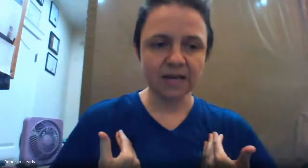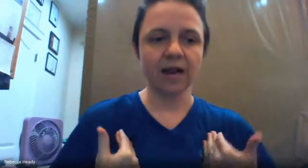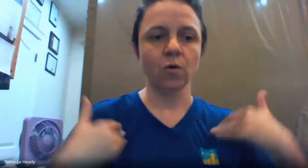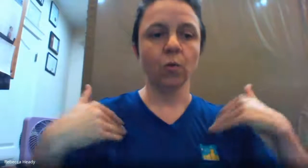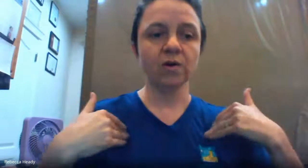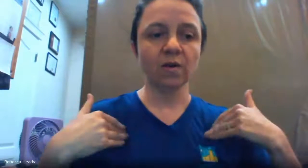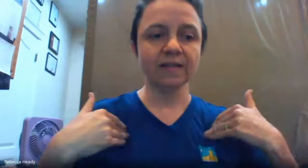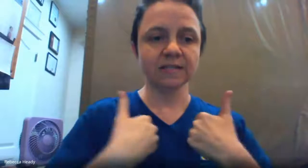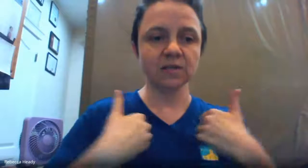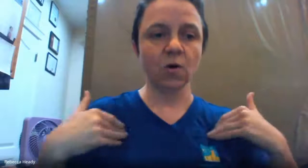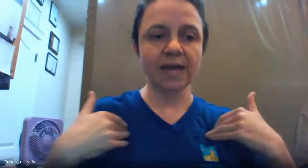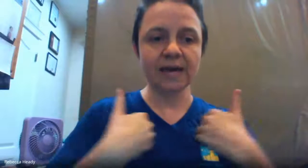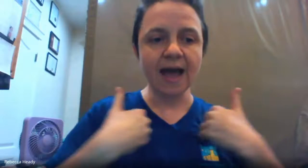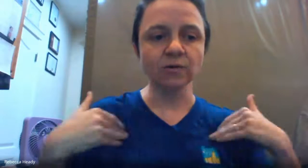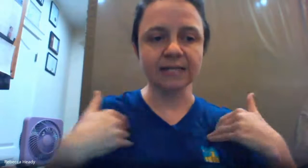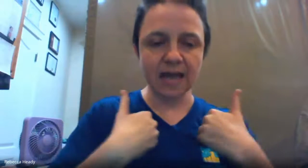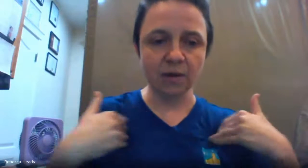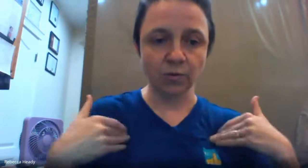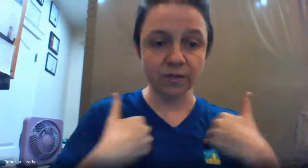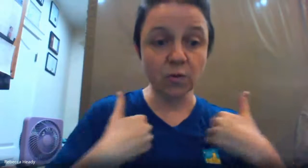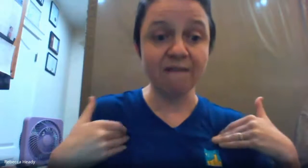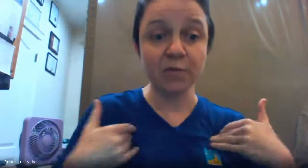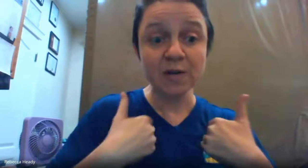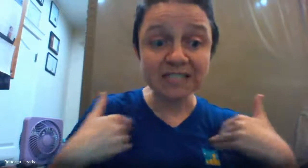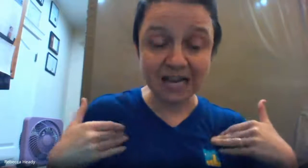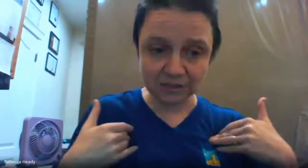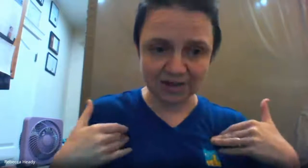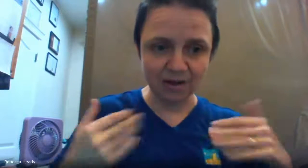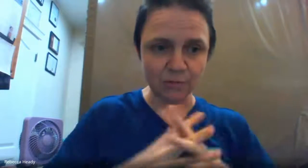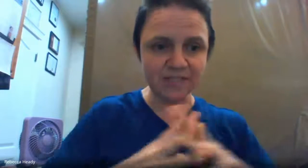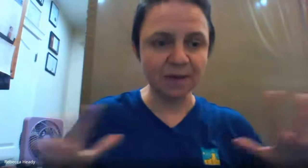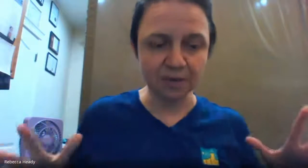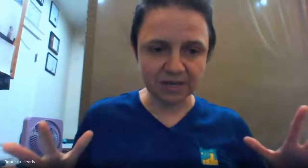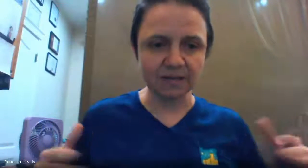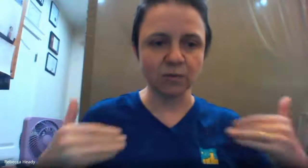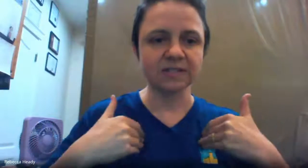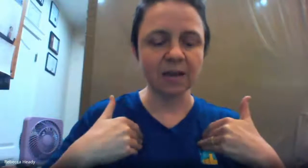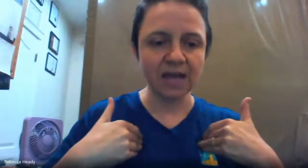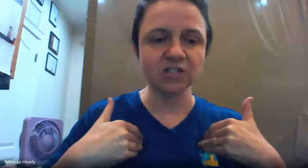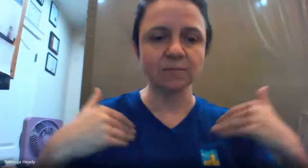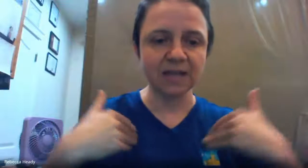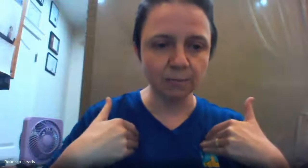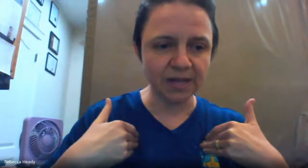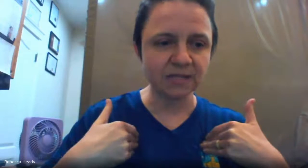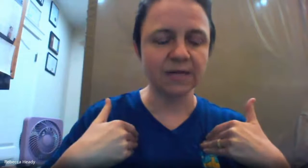you go like this and you go in and out, it's animal. So you have 3 signs right there, 3 separate signs with the same hand shape, same placement,